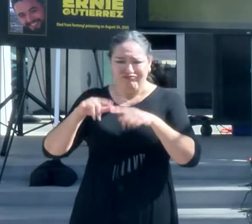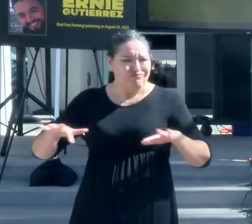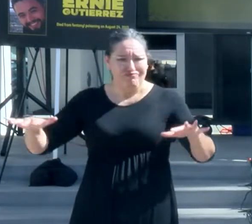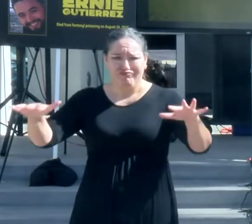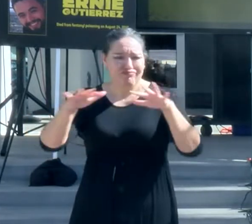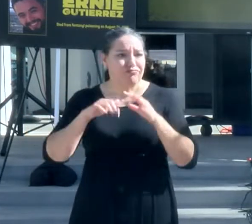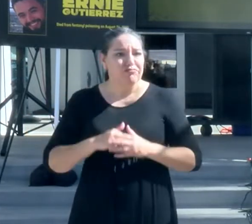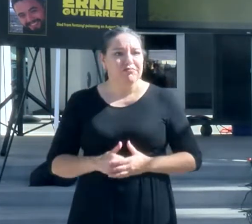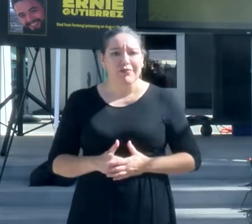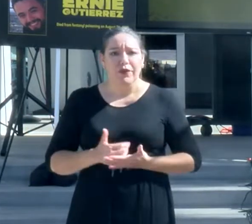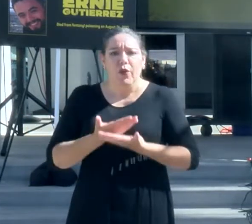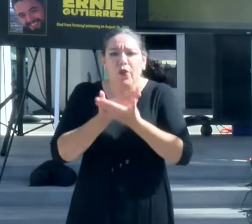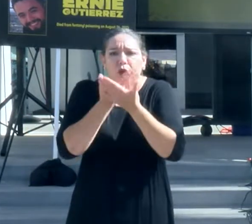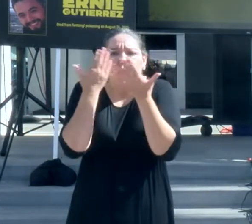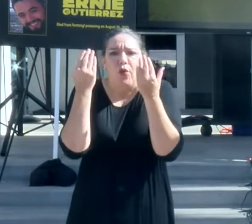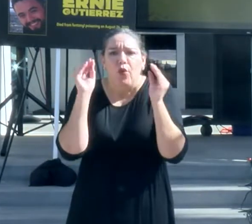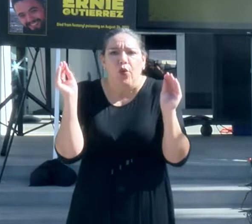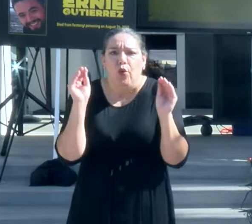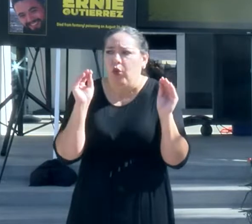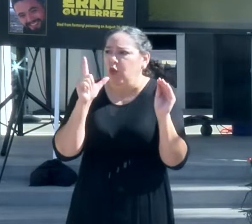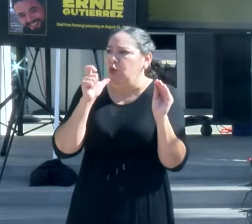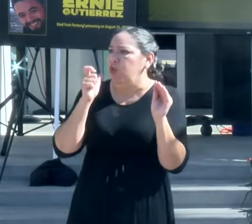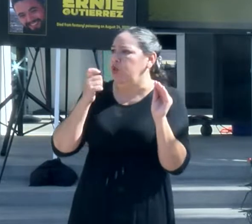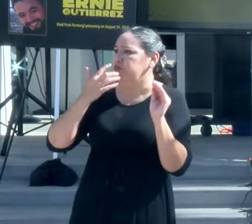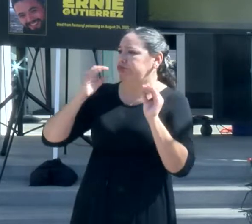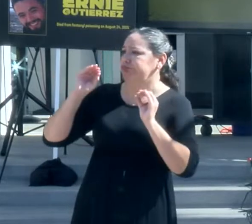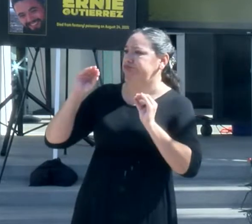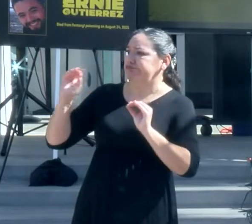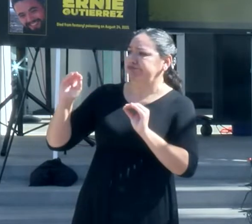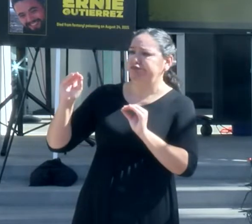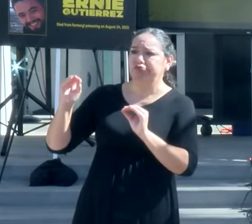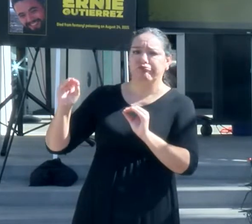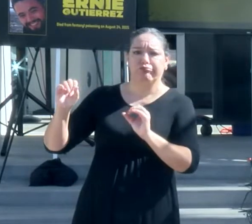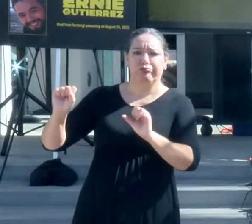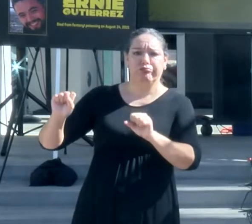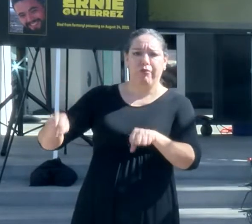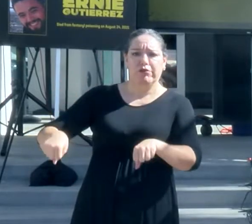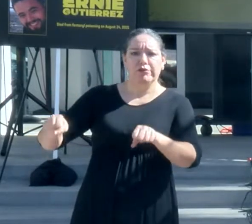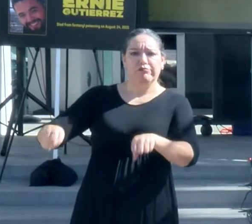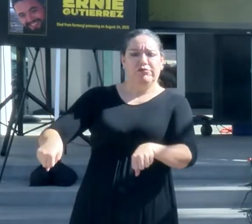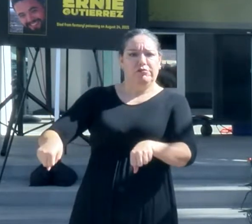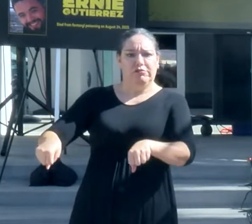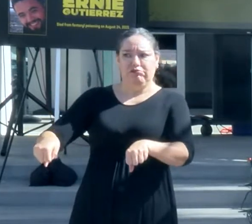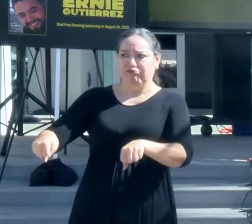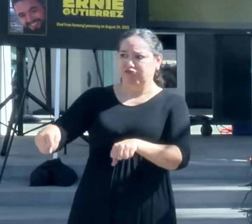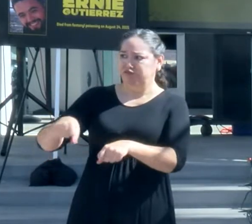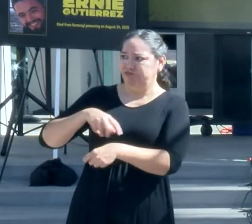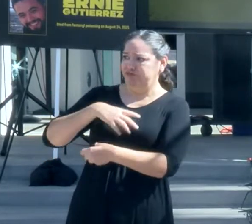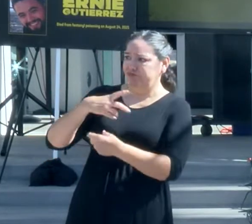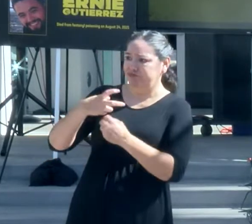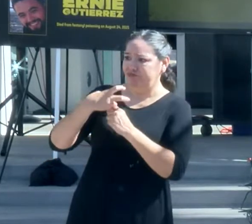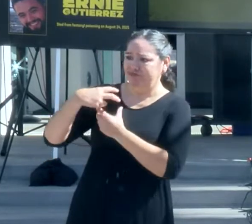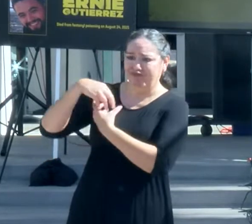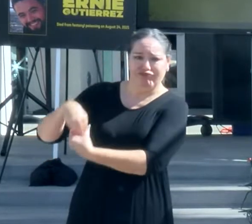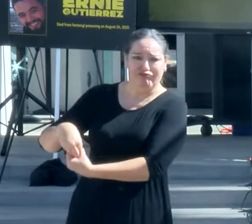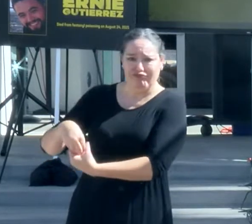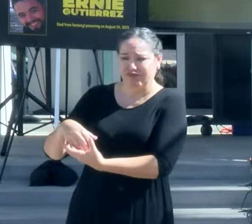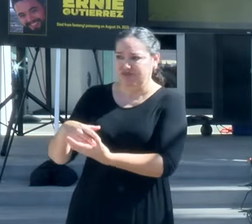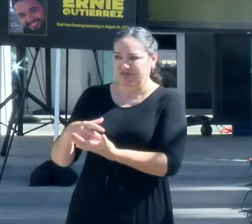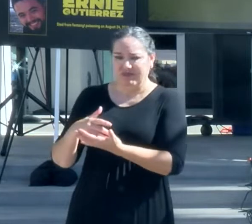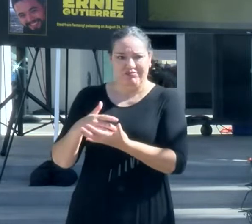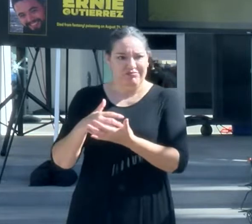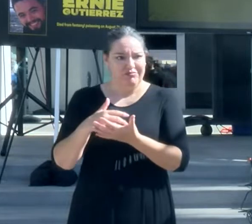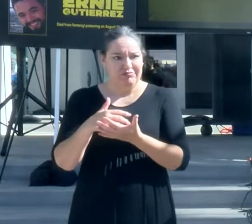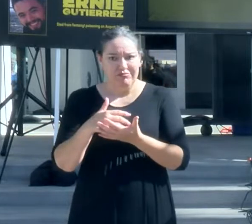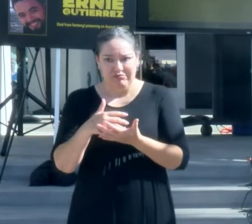There's no one that is not possibly being involved in this. knowing